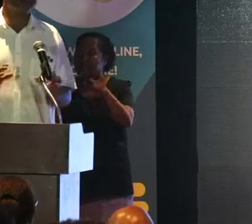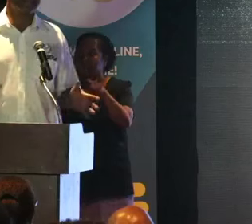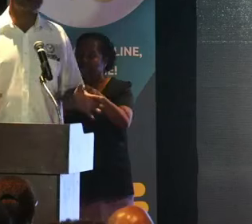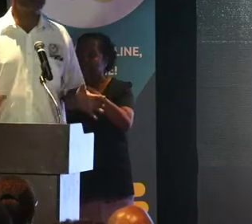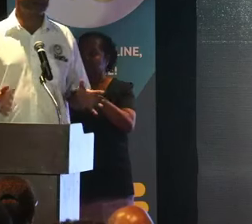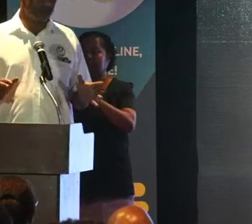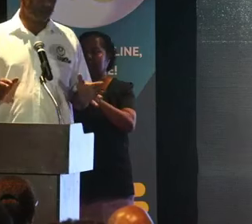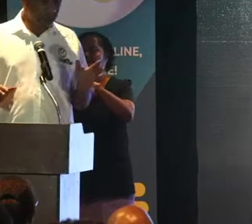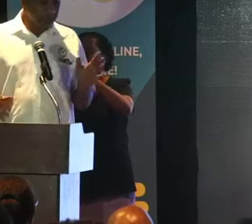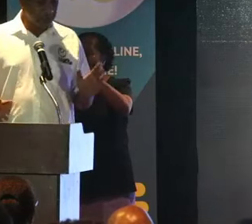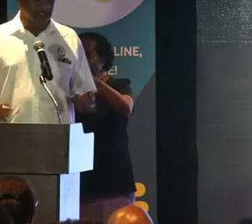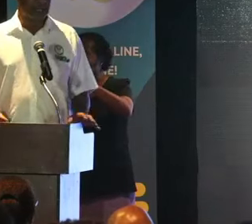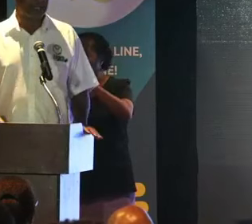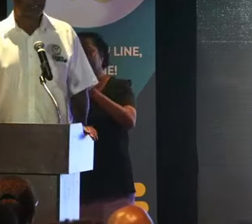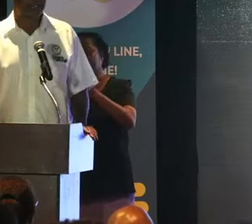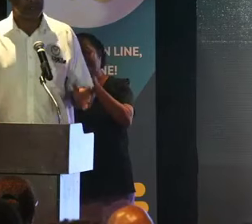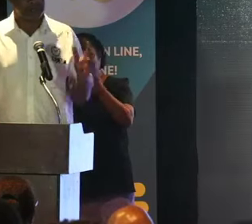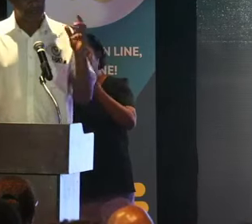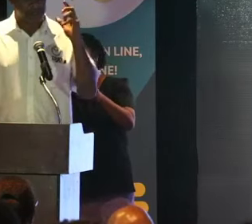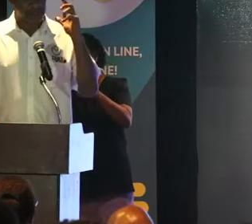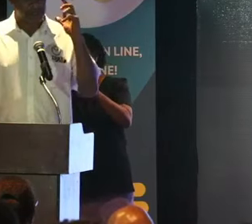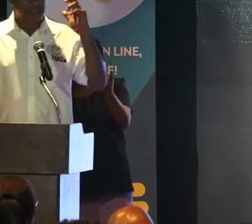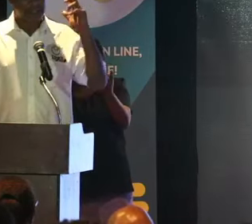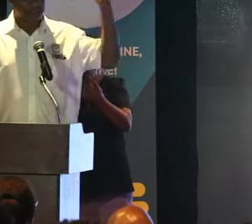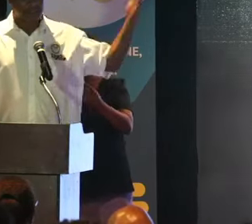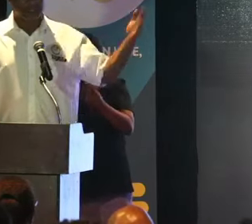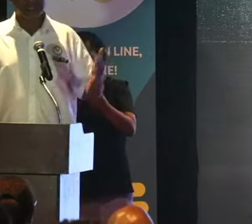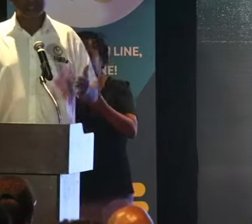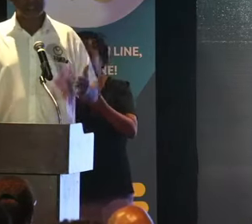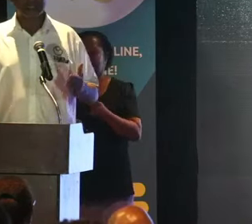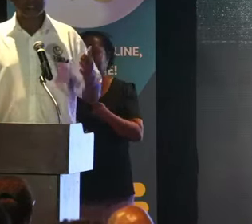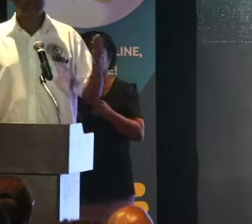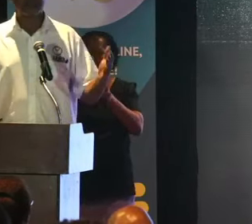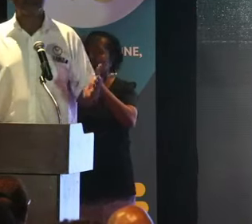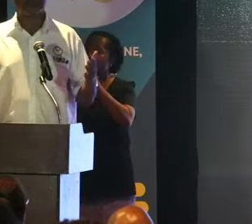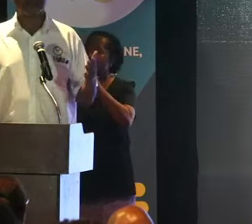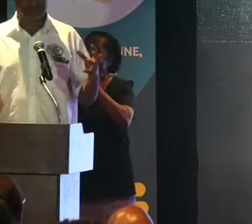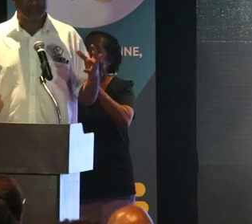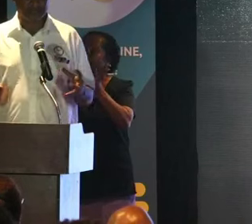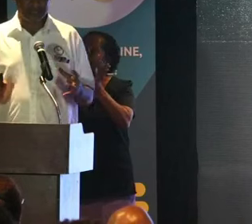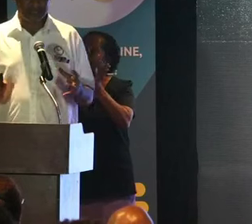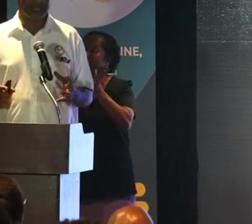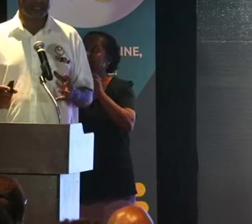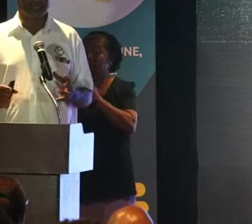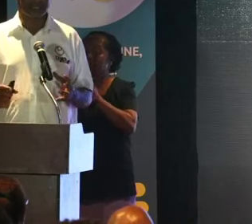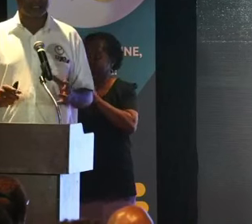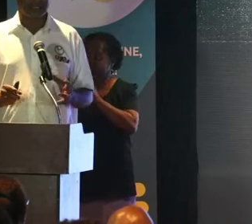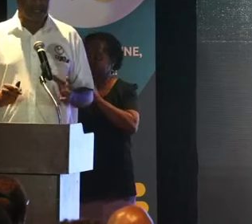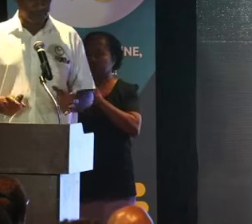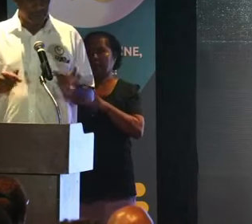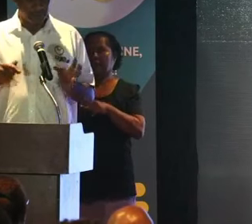it's better to check a name. And in the, from the start, I said you need to have a business idea